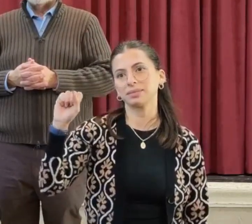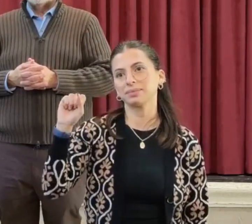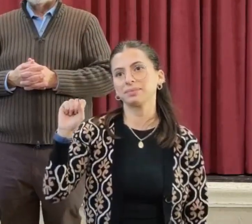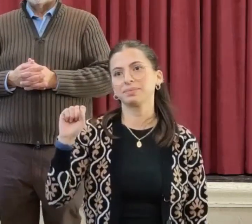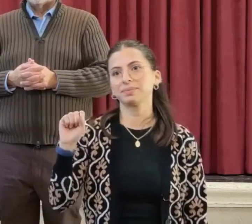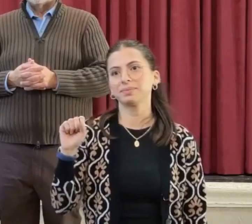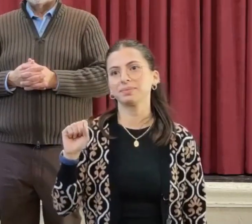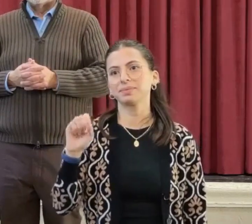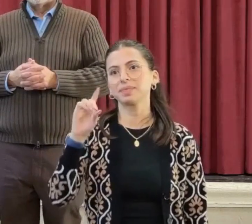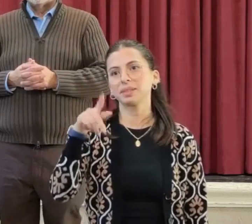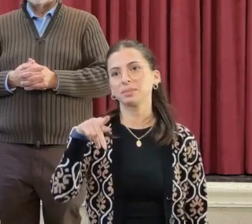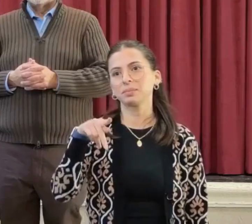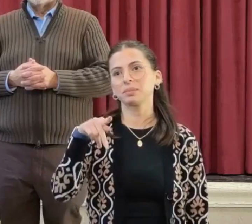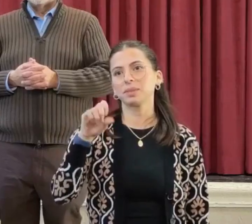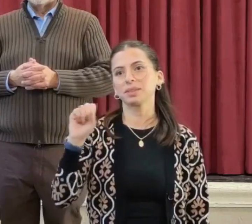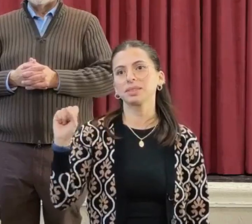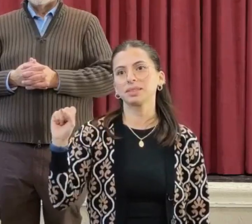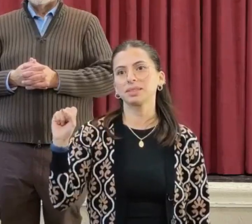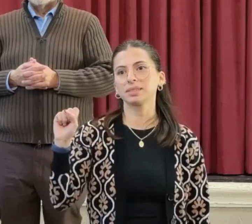DPS. so DPSS,